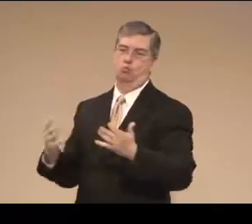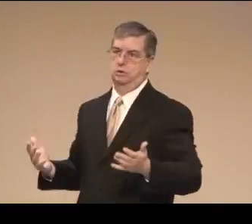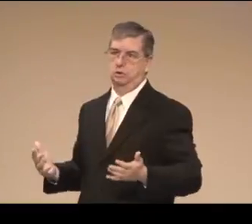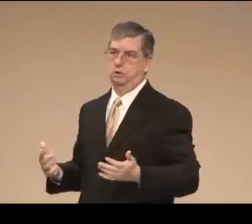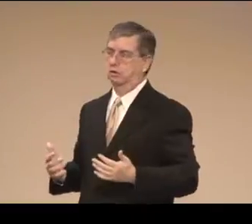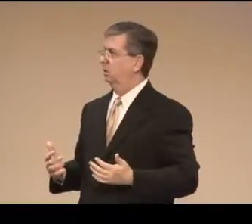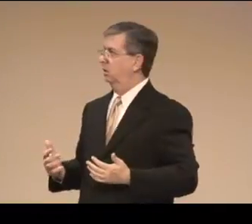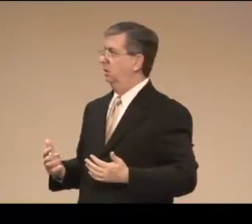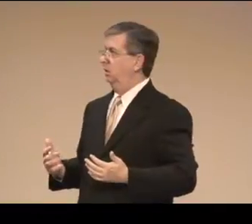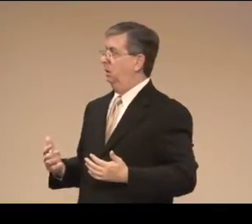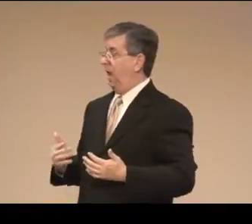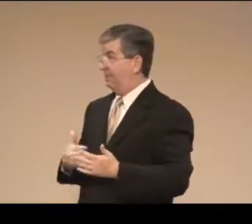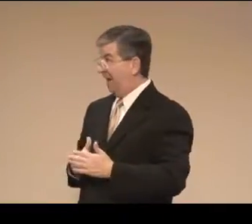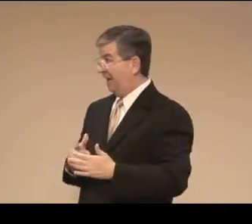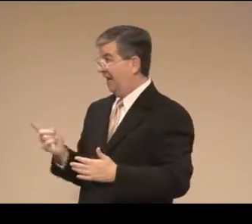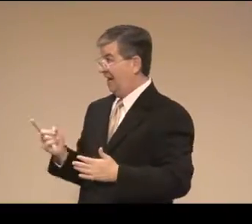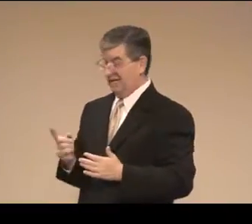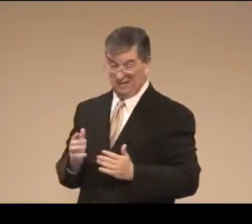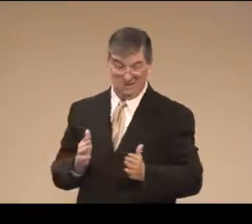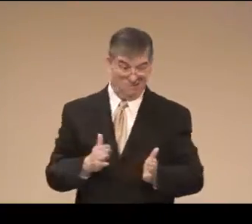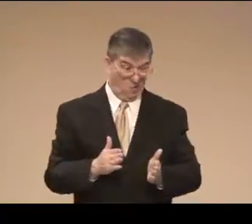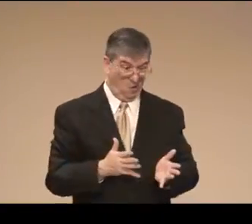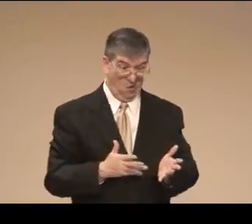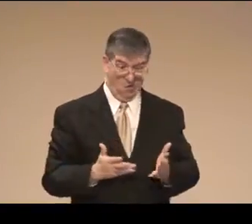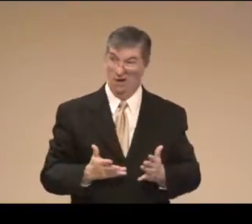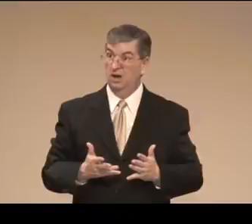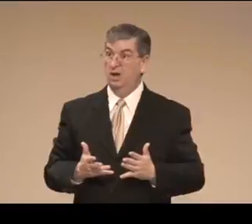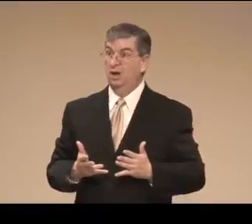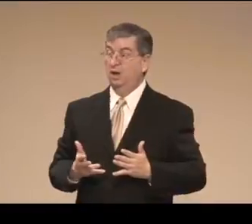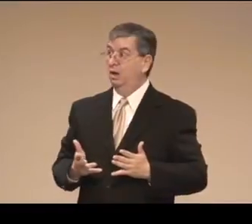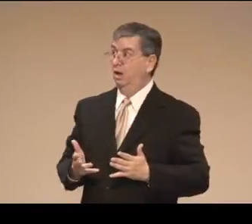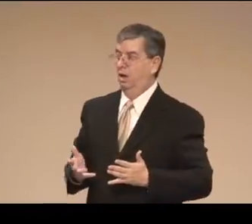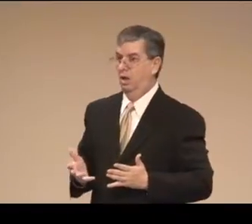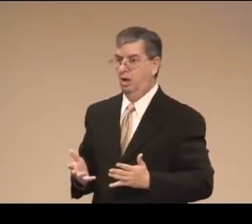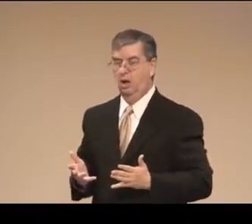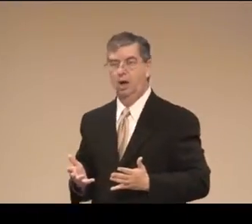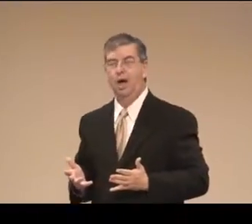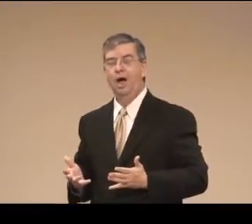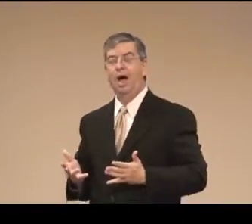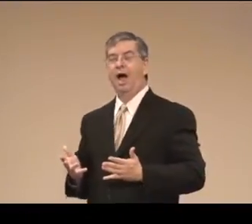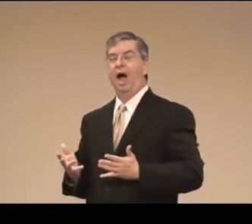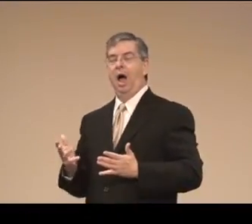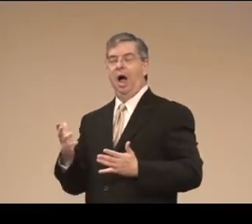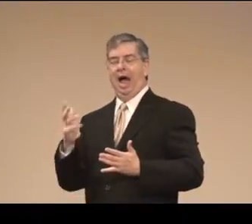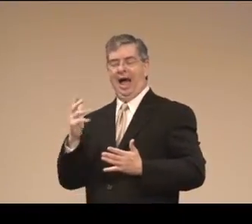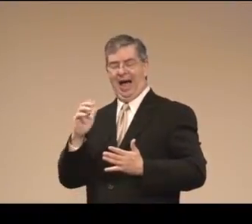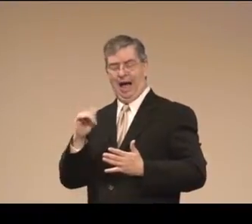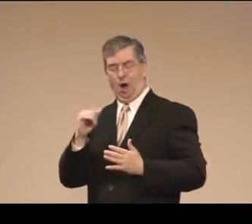They must have had 100,000 or more, but yet the Israelites were a small number.